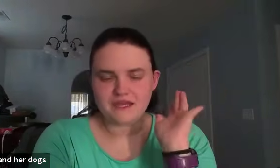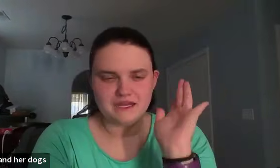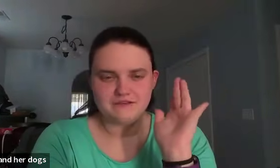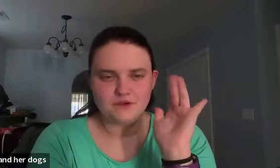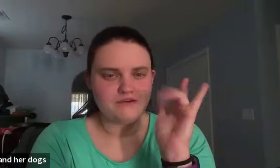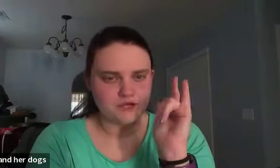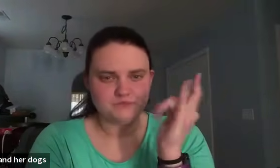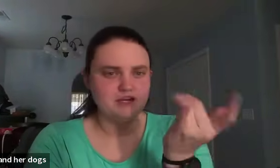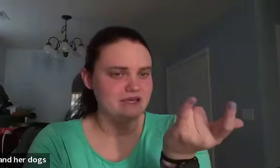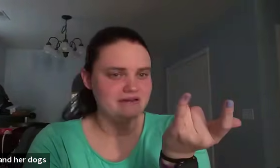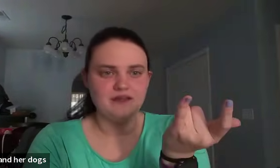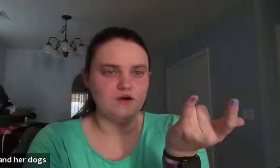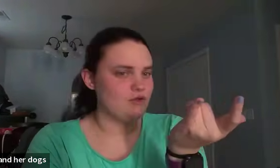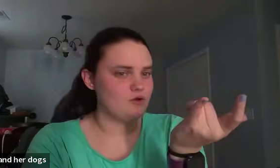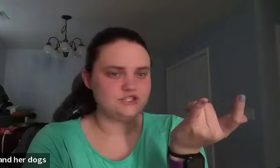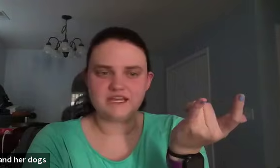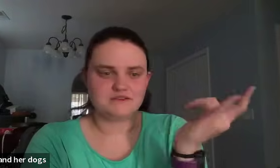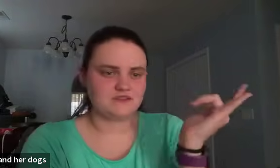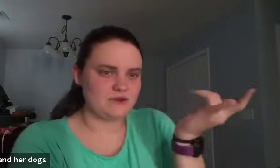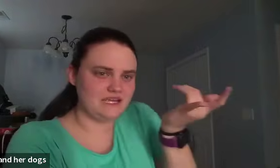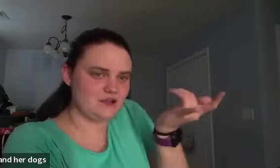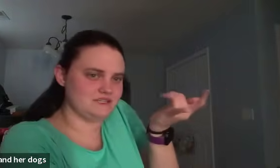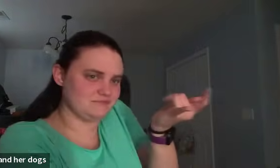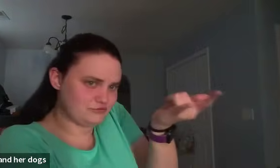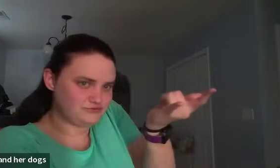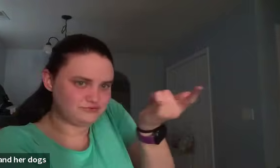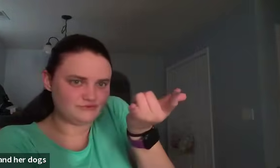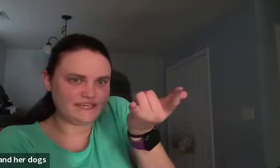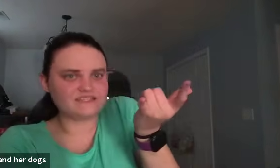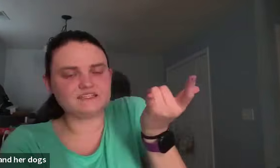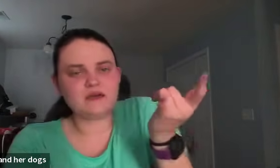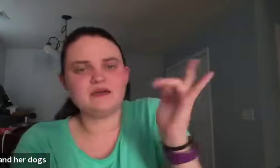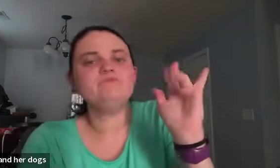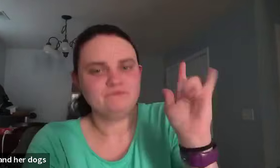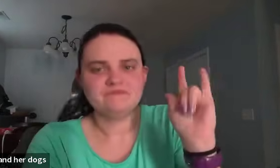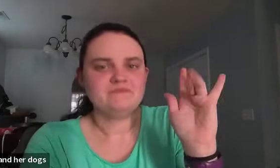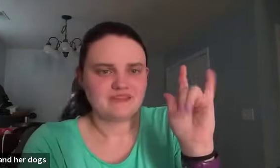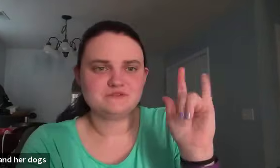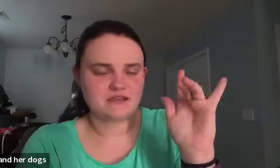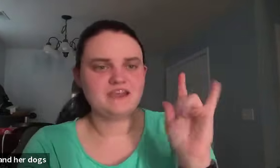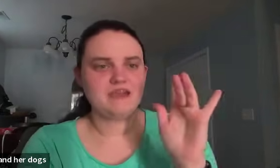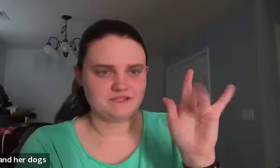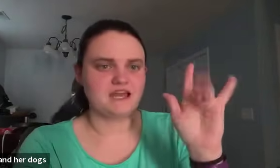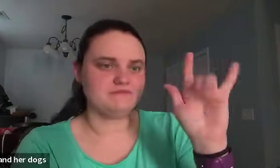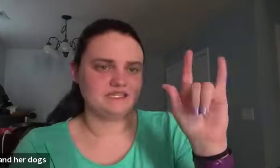if any of y'all have watched Spider-Man, all the OG, everything, when he goes like to get to his web. That's what I think of every time